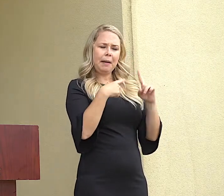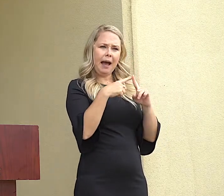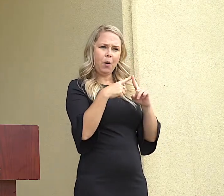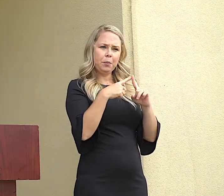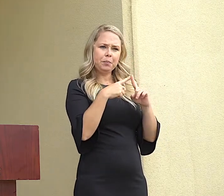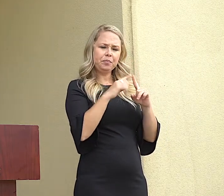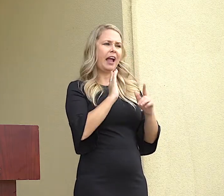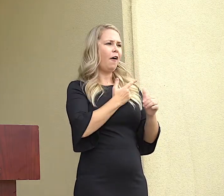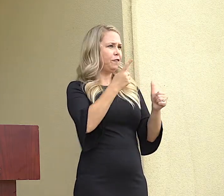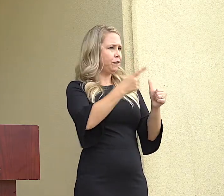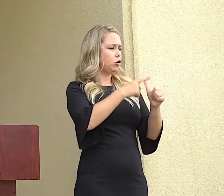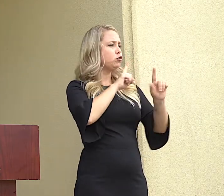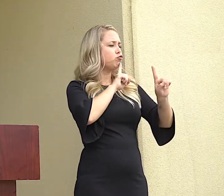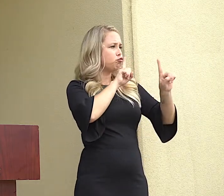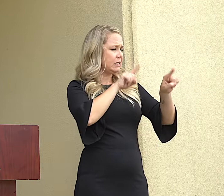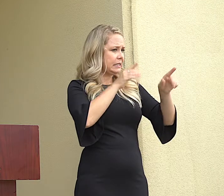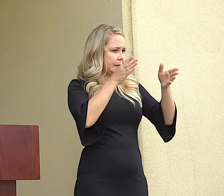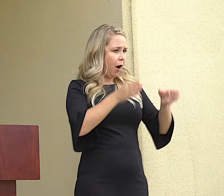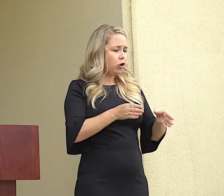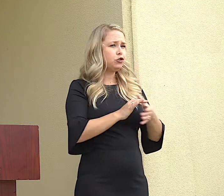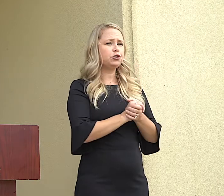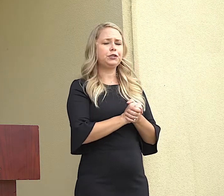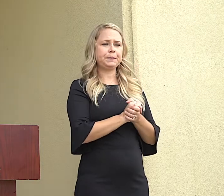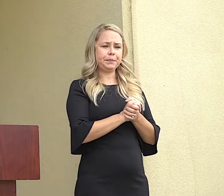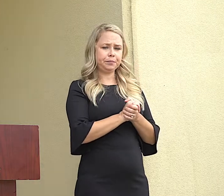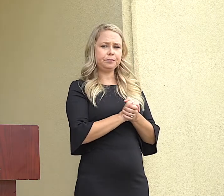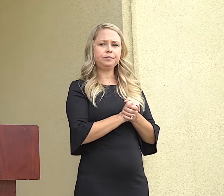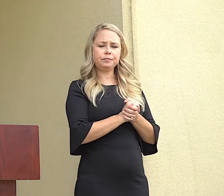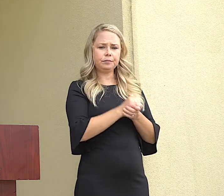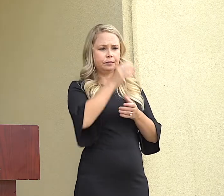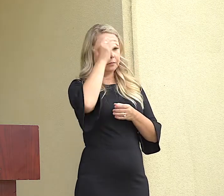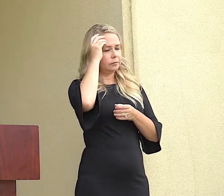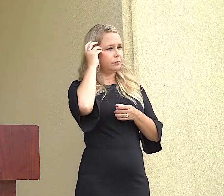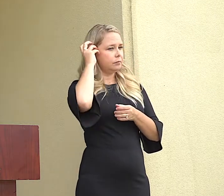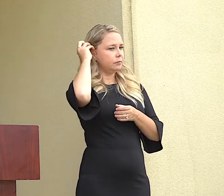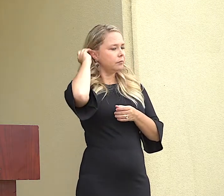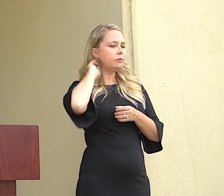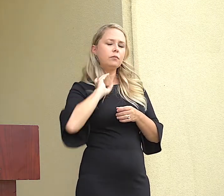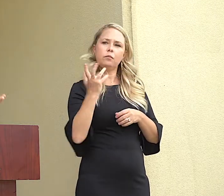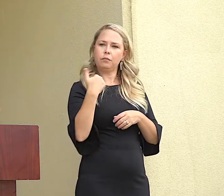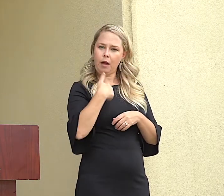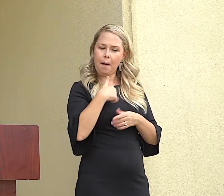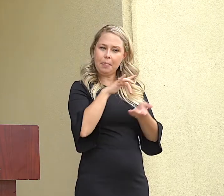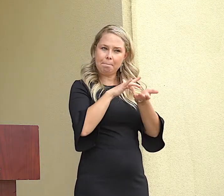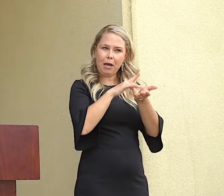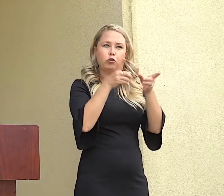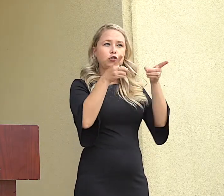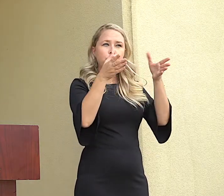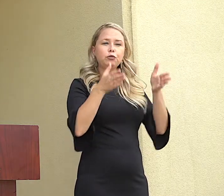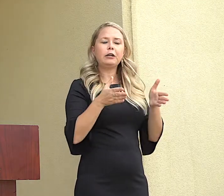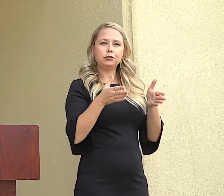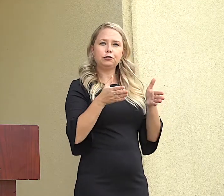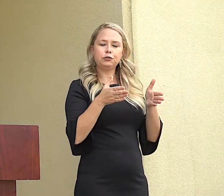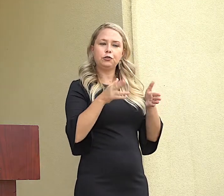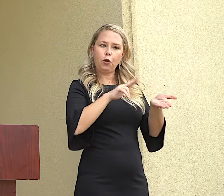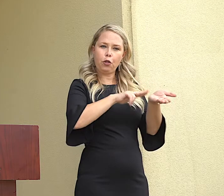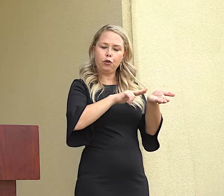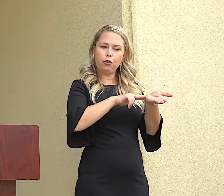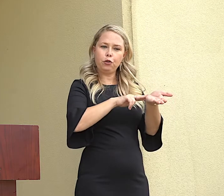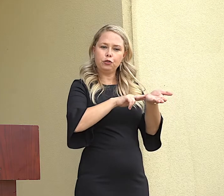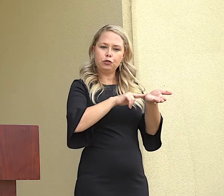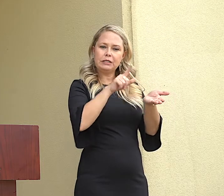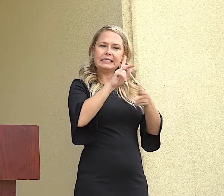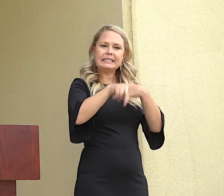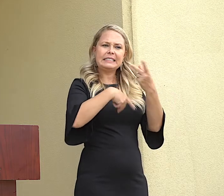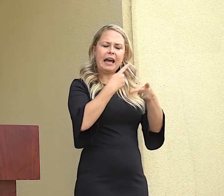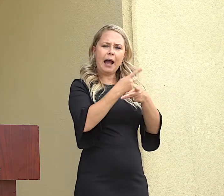our first responders. And so we do I'm the medical director, so the nurse does a